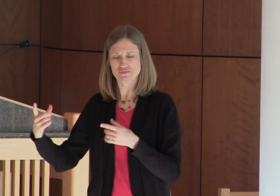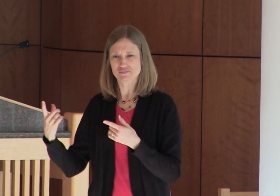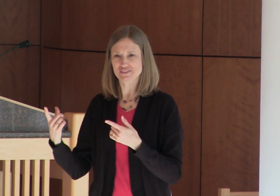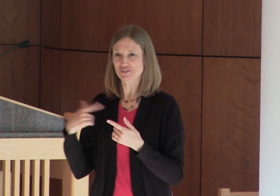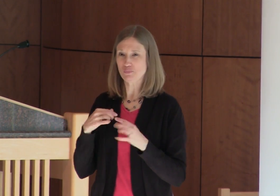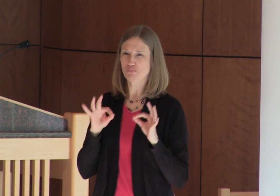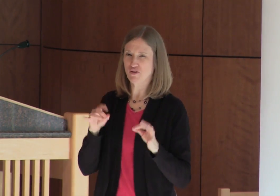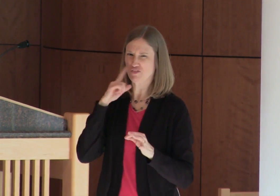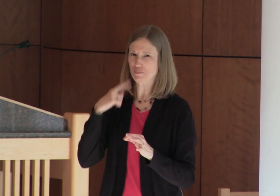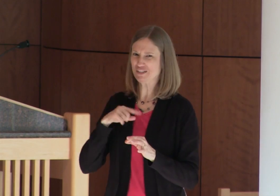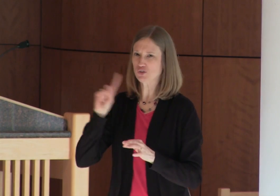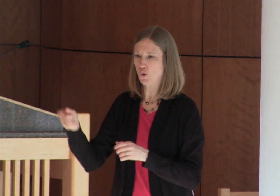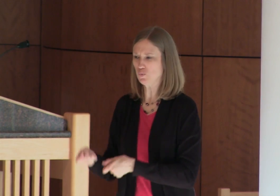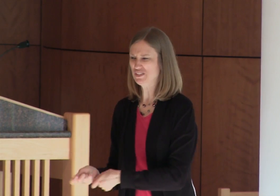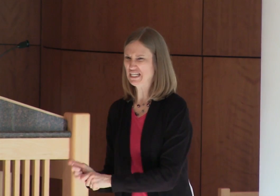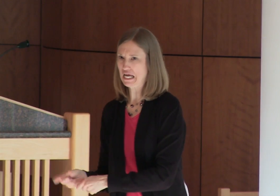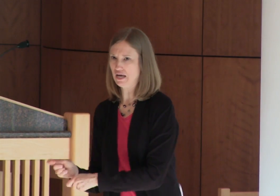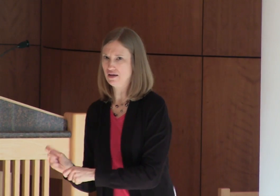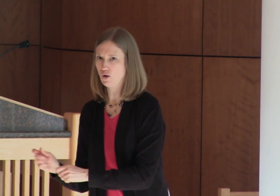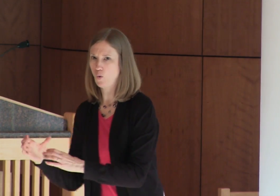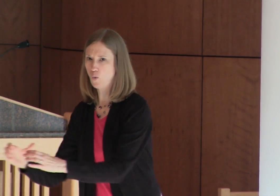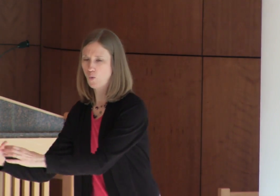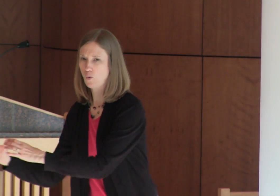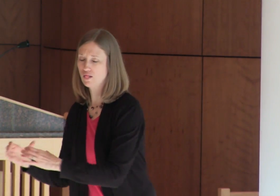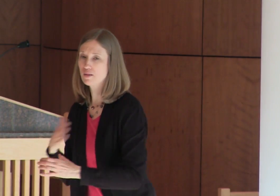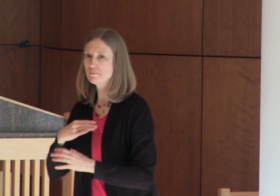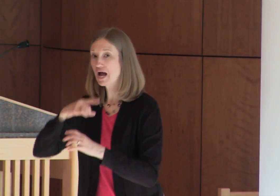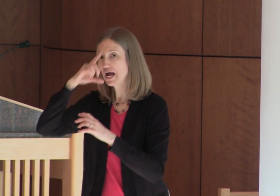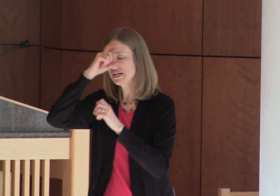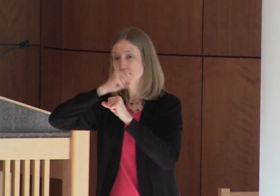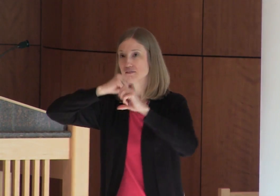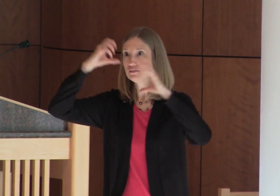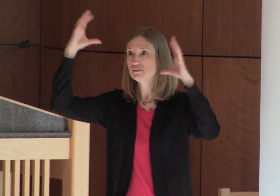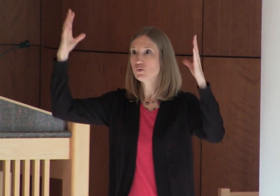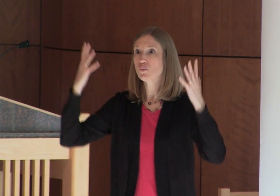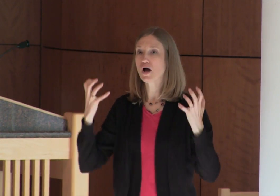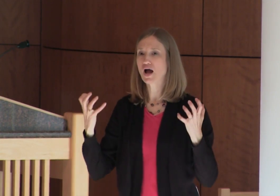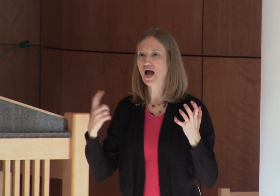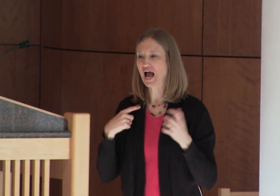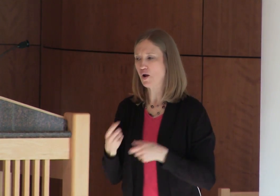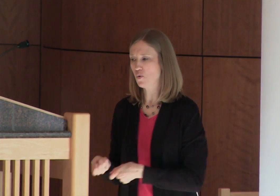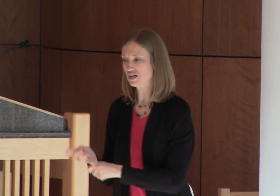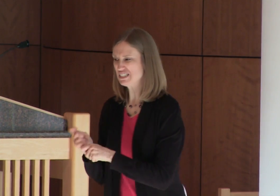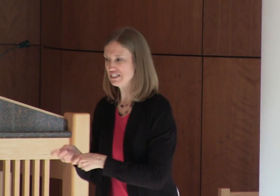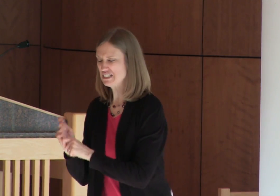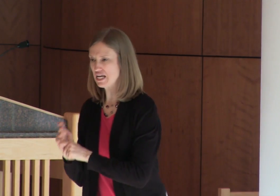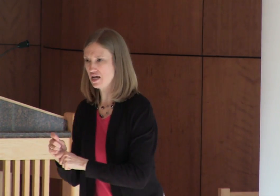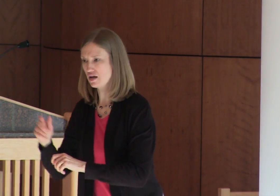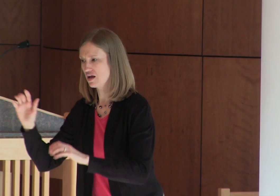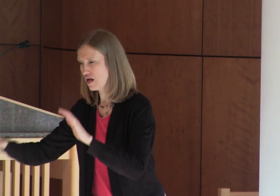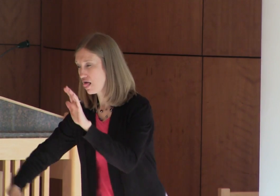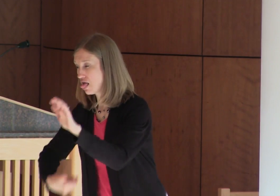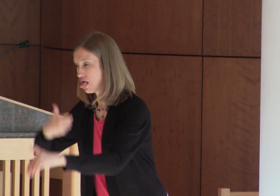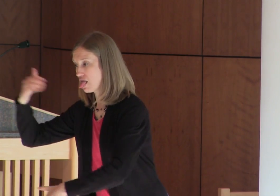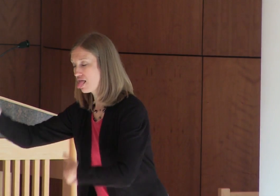in it. And not just any hole, but my dream was to dig and make an underground clubhouse, because I thought that would be very